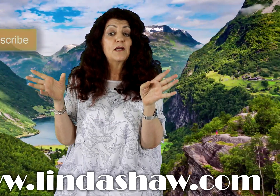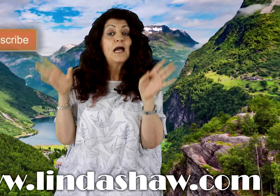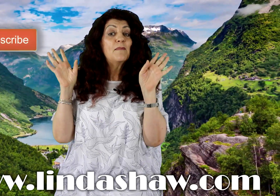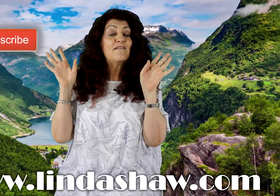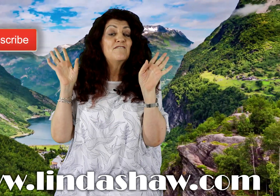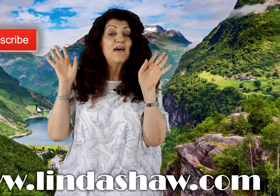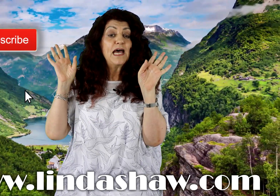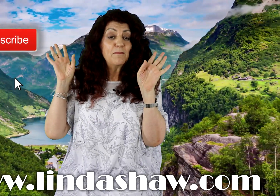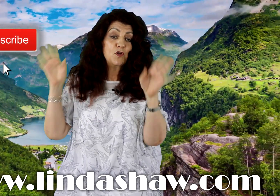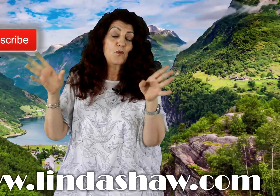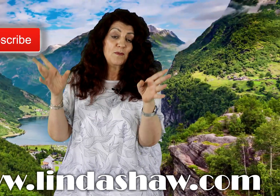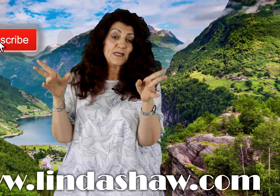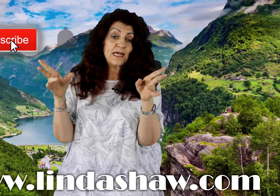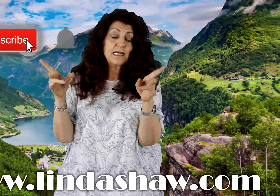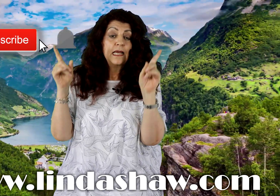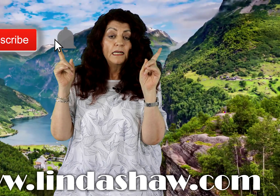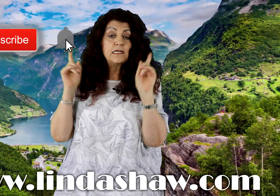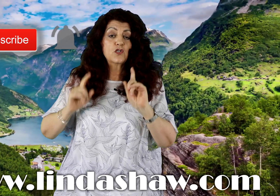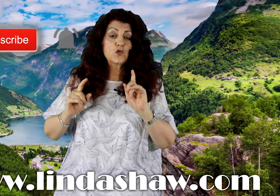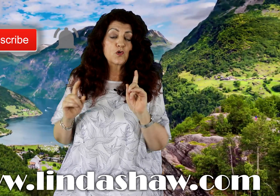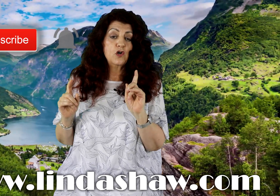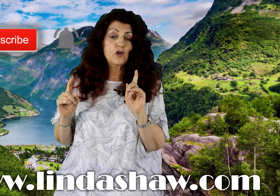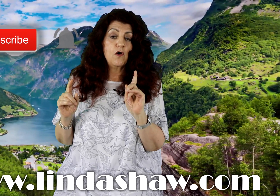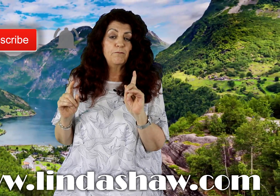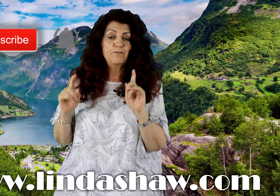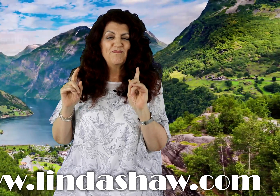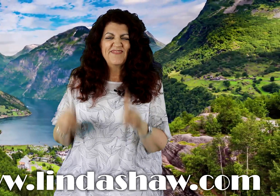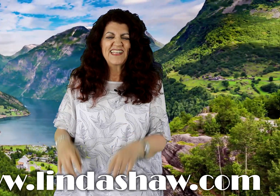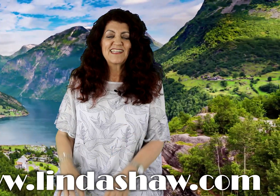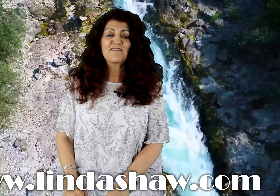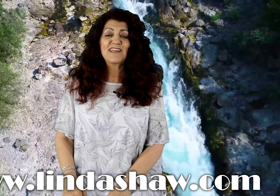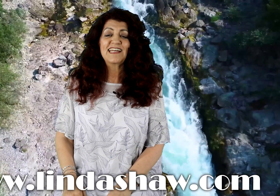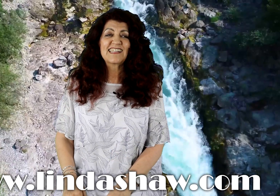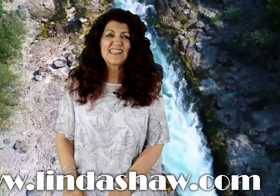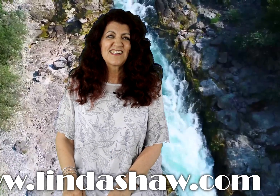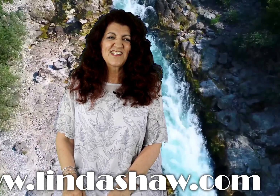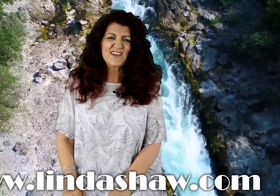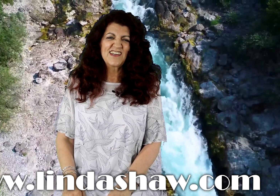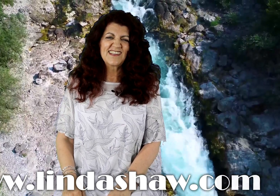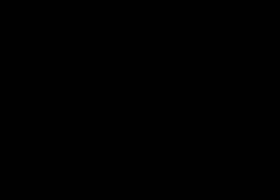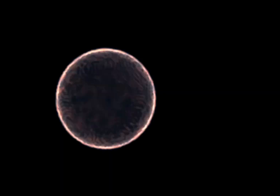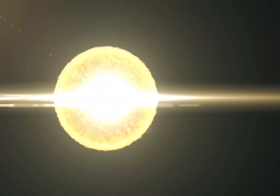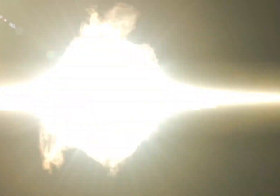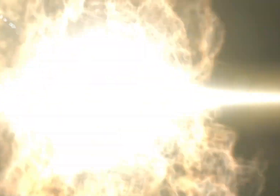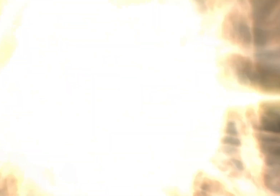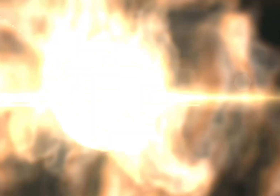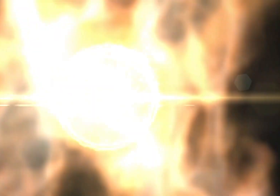out my fab new website, lindashaw.com. That's enough of that. Let's get to the stars.